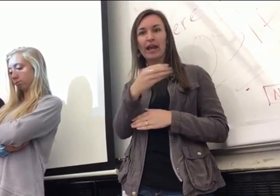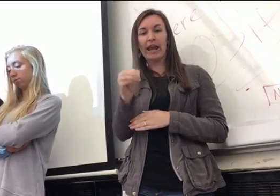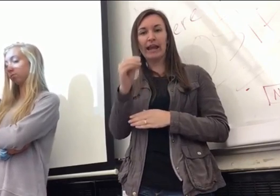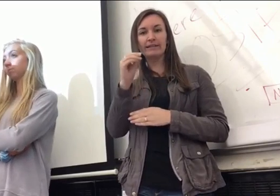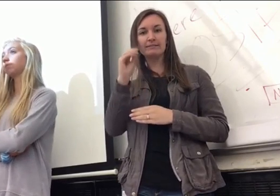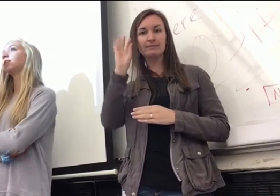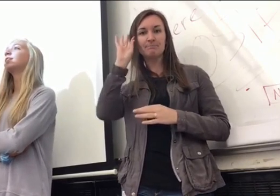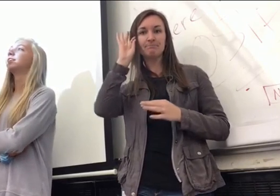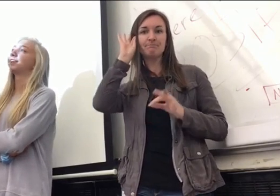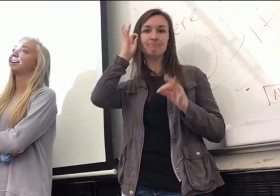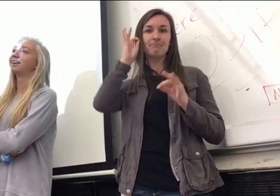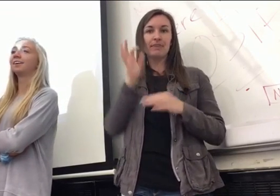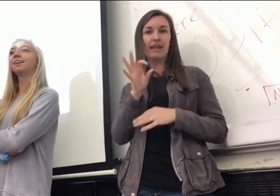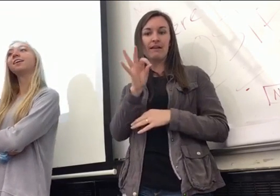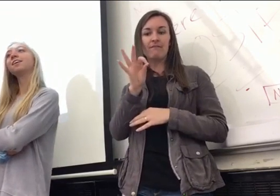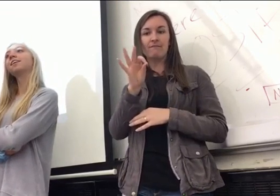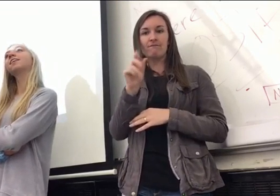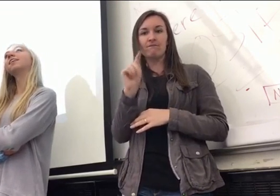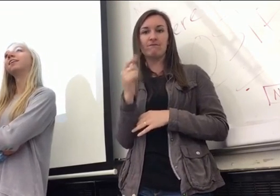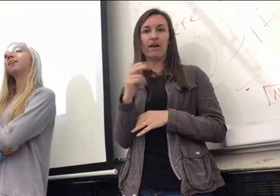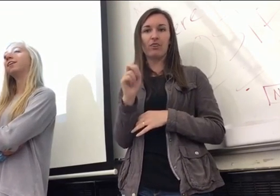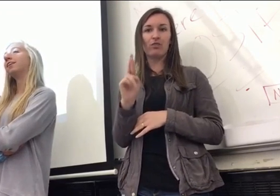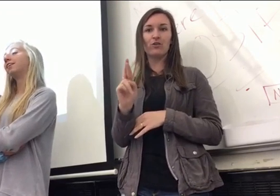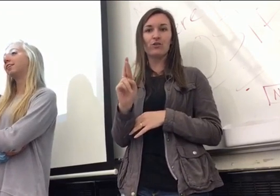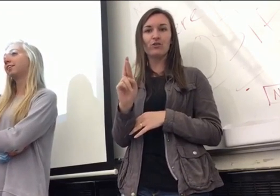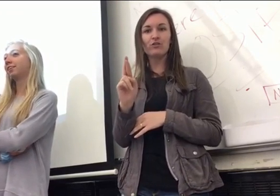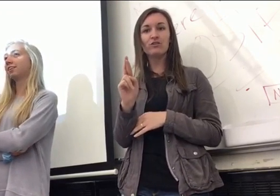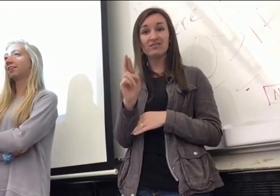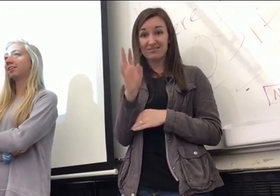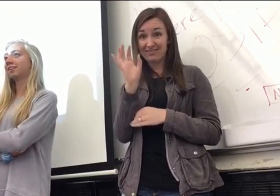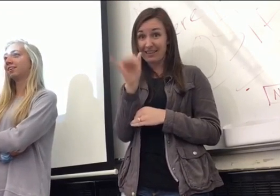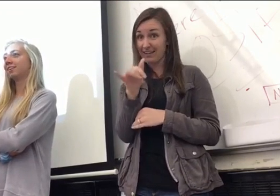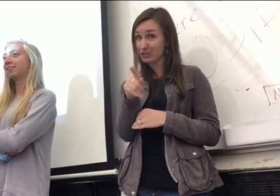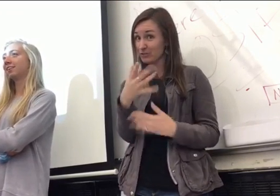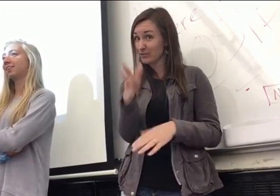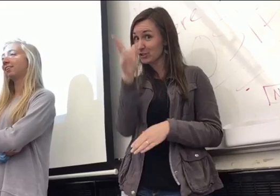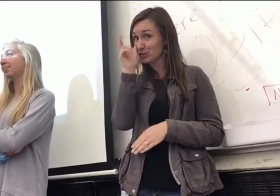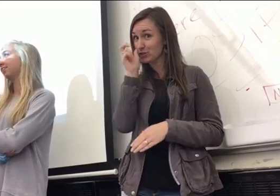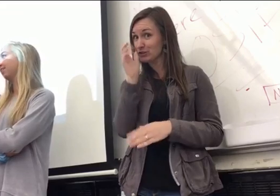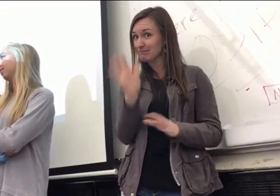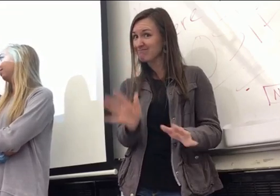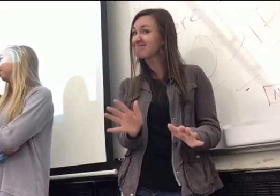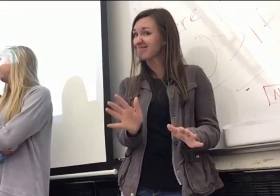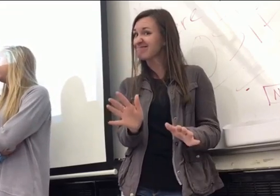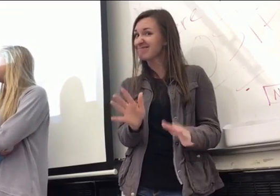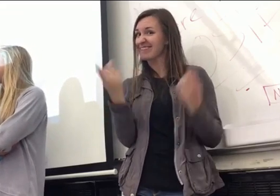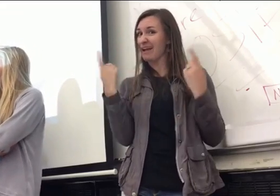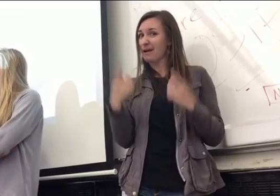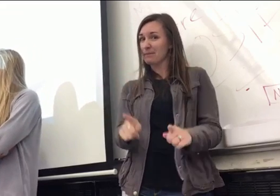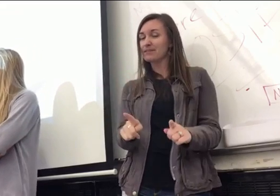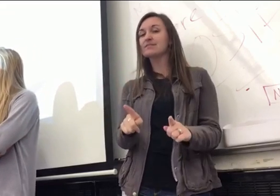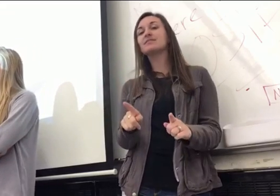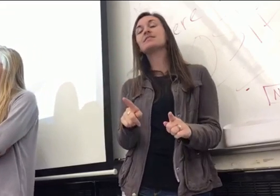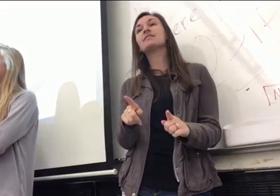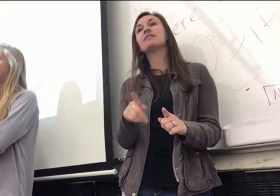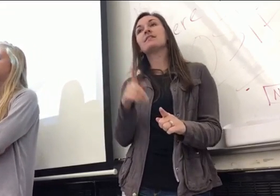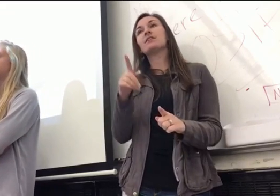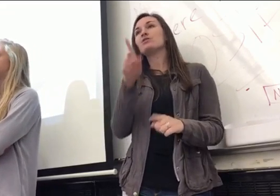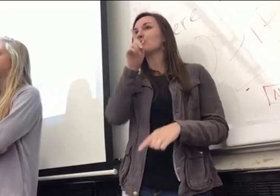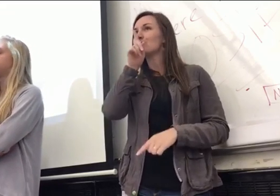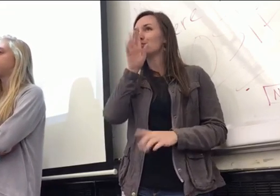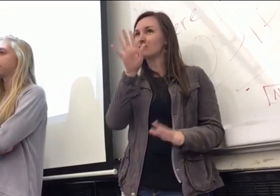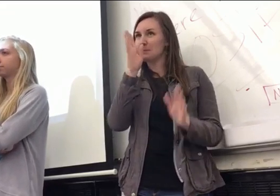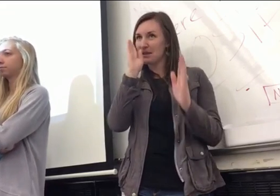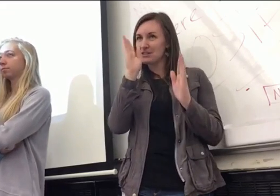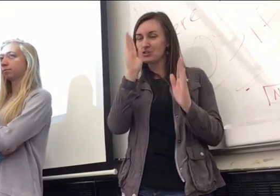going to go that far where we're going to go tar and feather them. That's a little much. No, we can't punch either. But, okay,